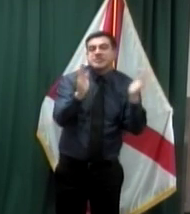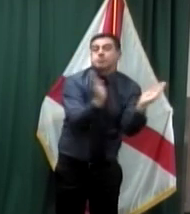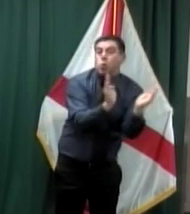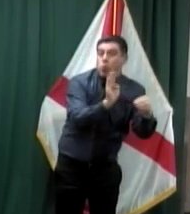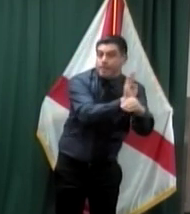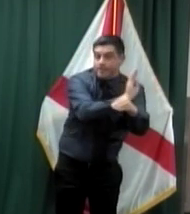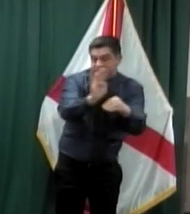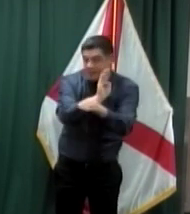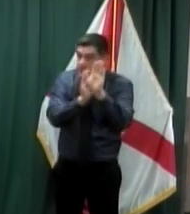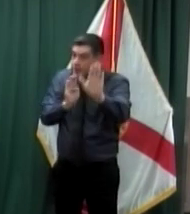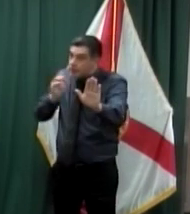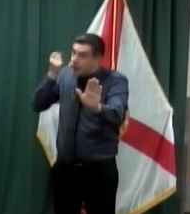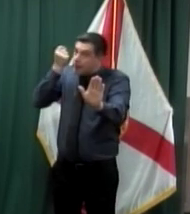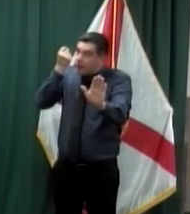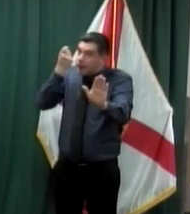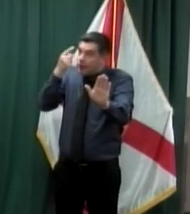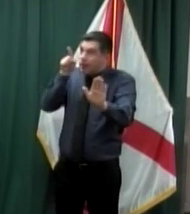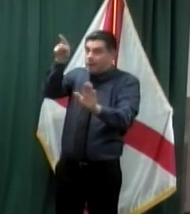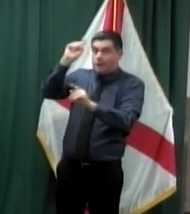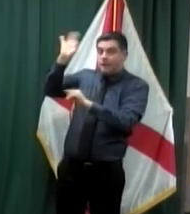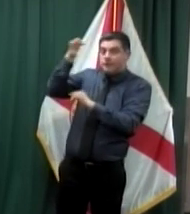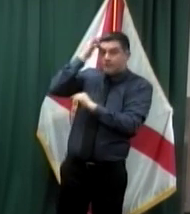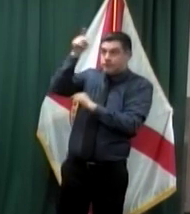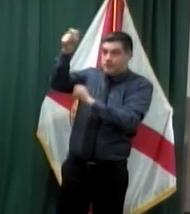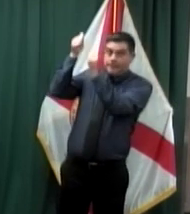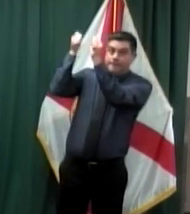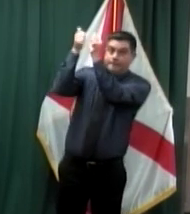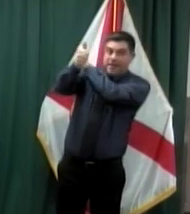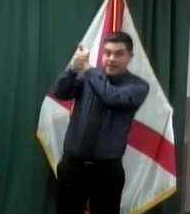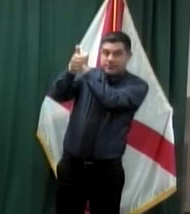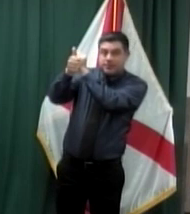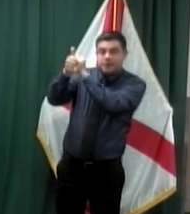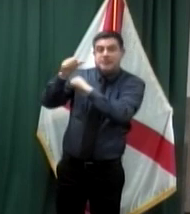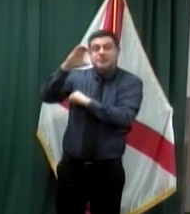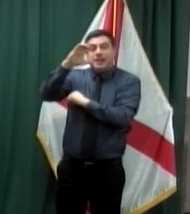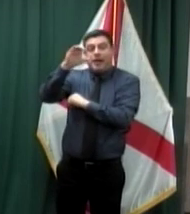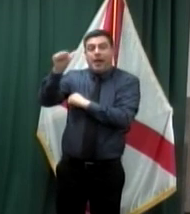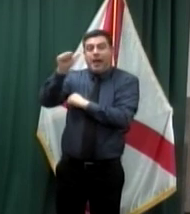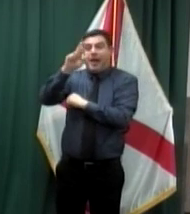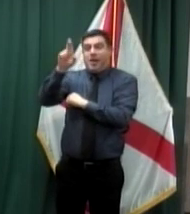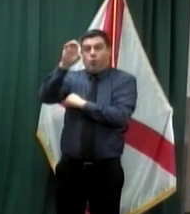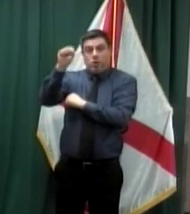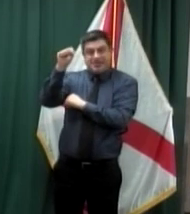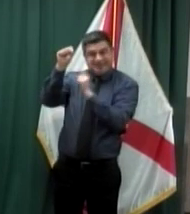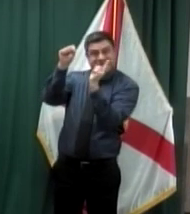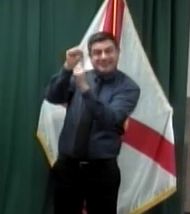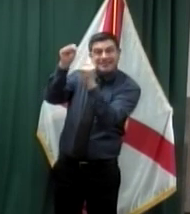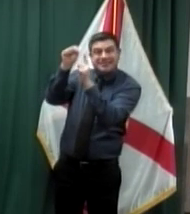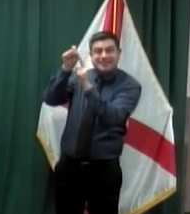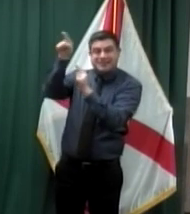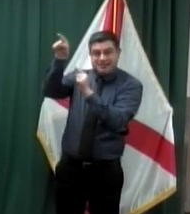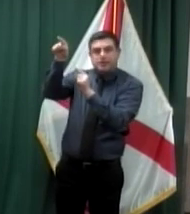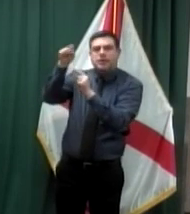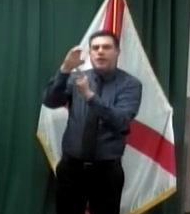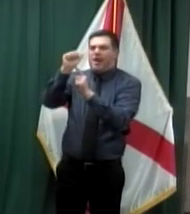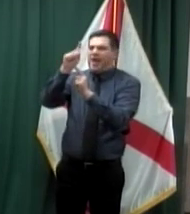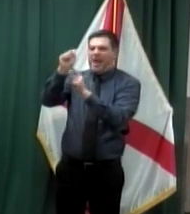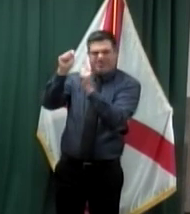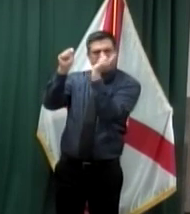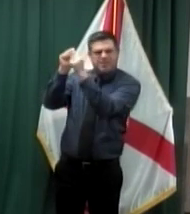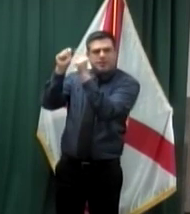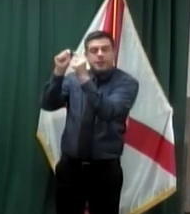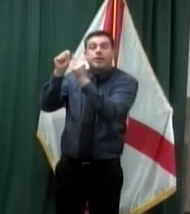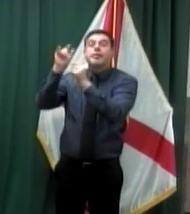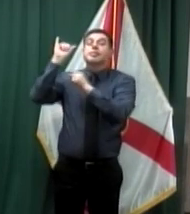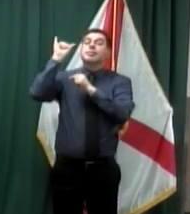500,000 population. Our population is approximately 467,000. Other counties throughout the state and the region